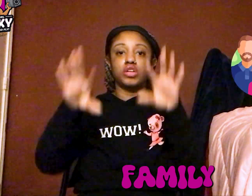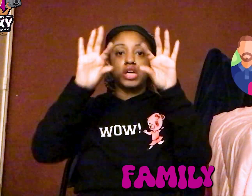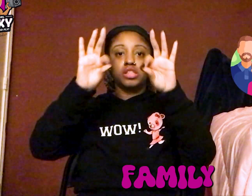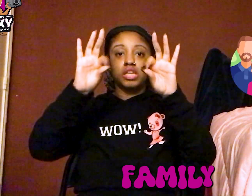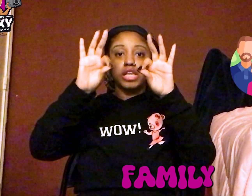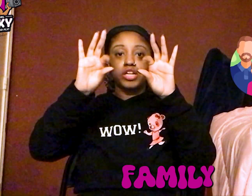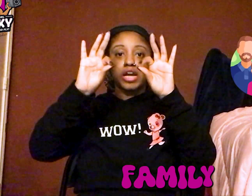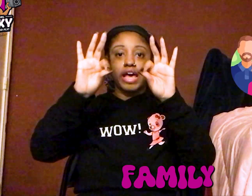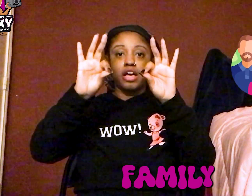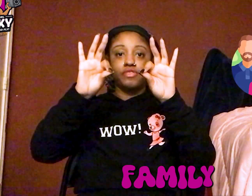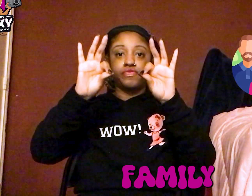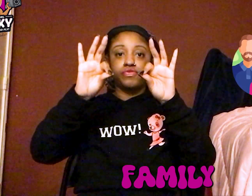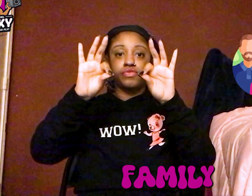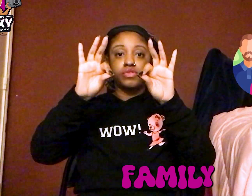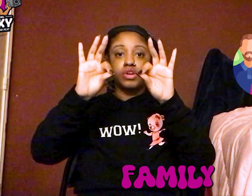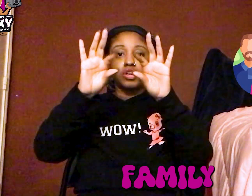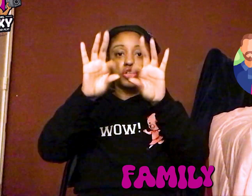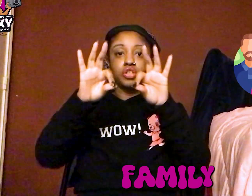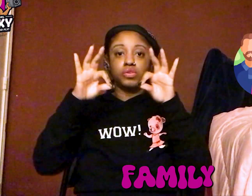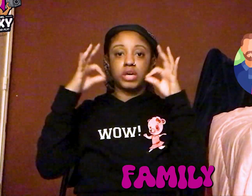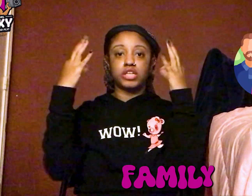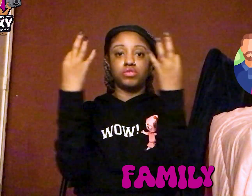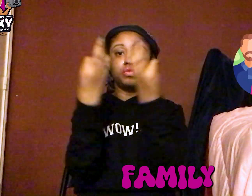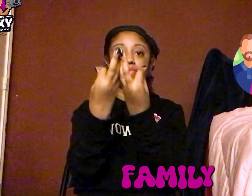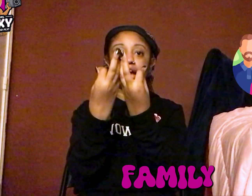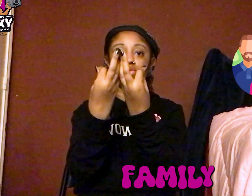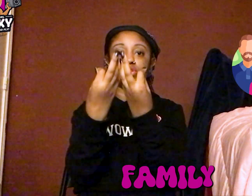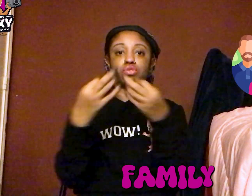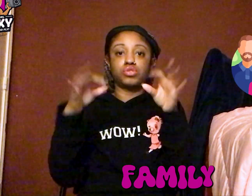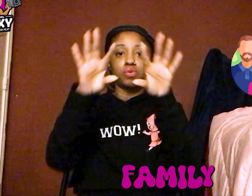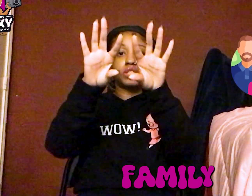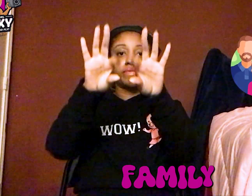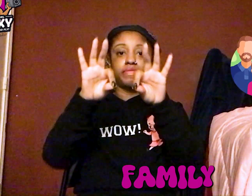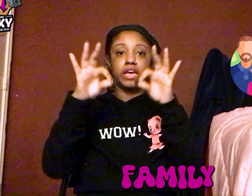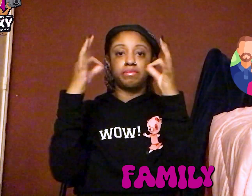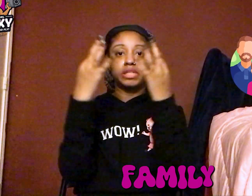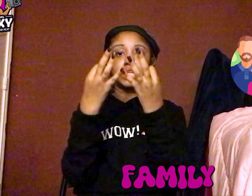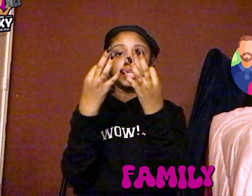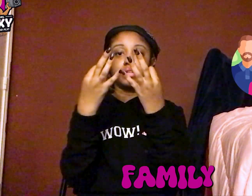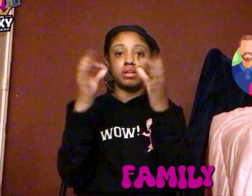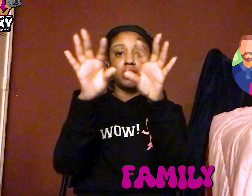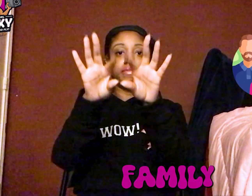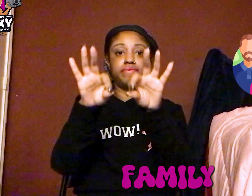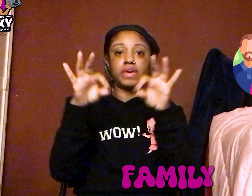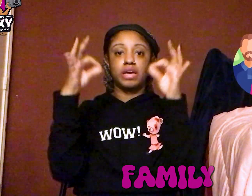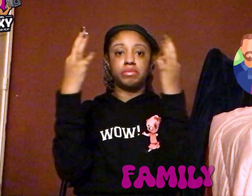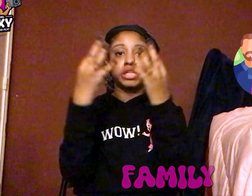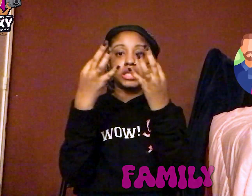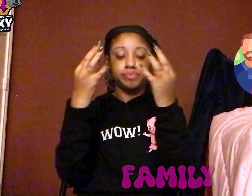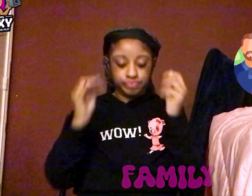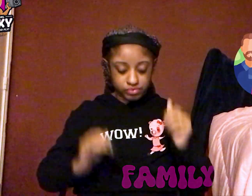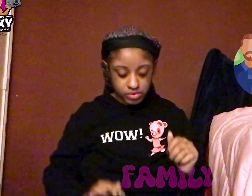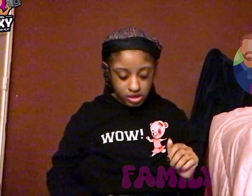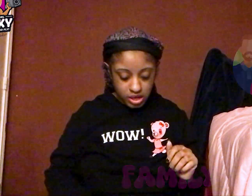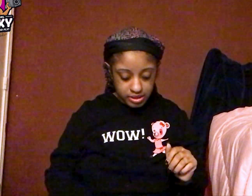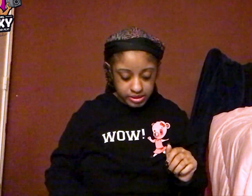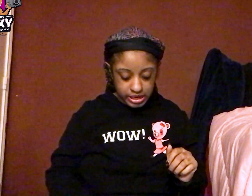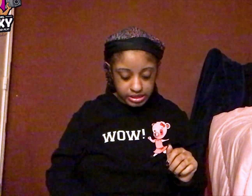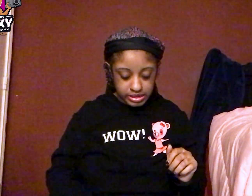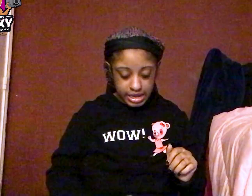get the letter F, and you do it backwards. So it's family. Family. Then the next